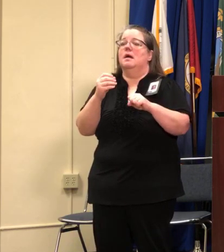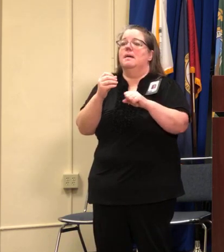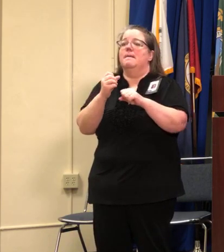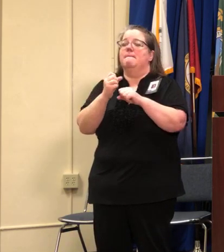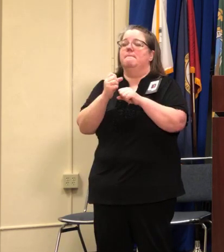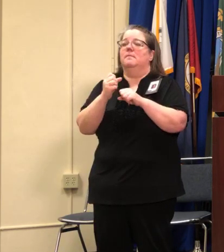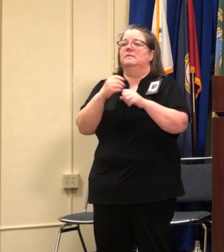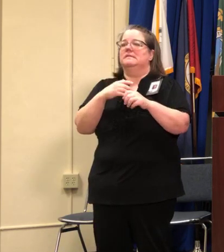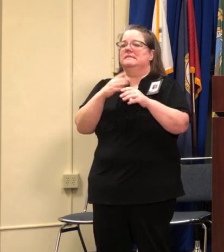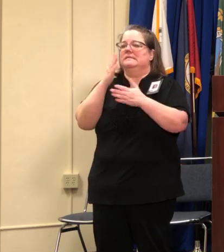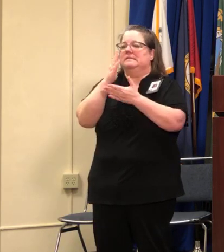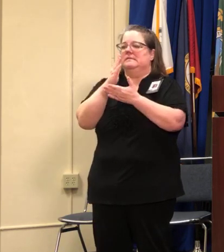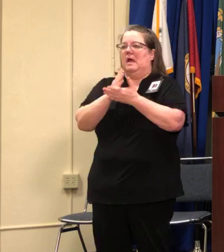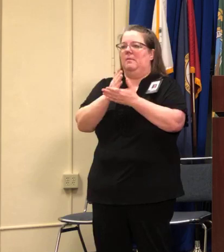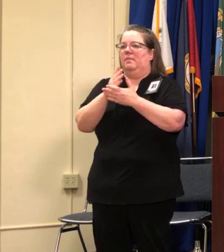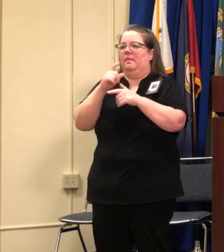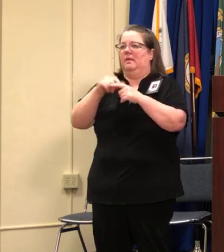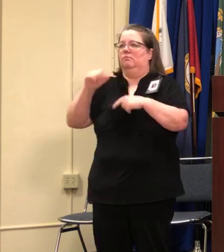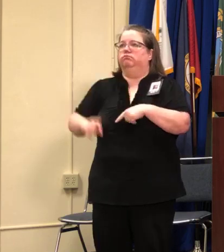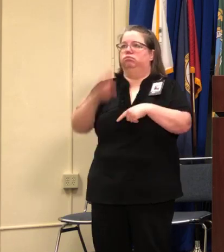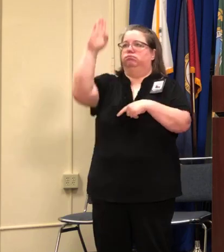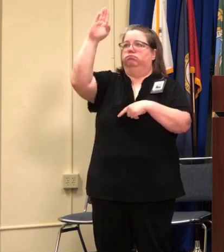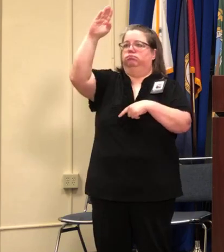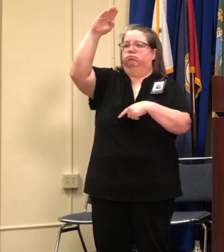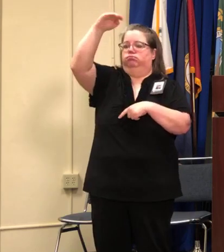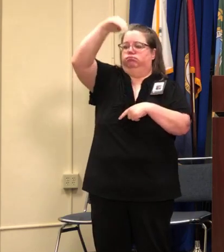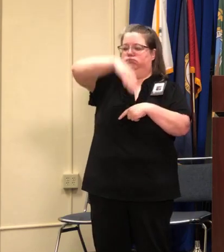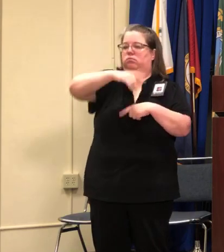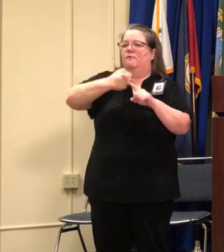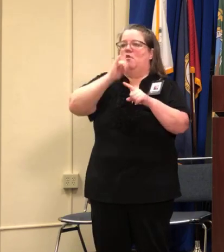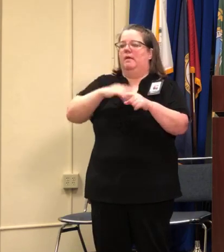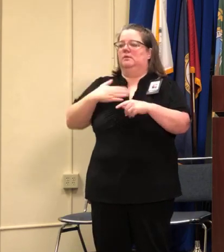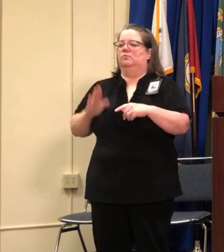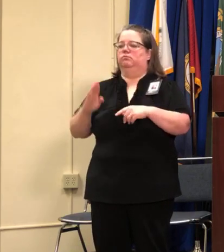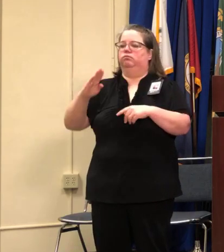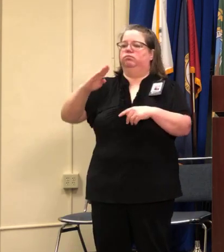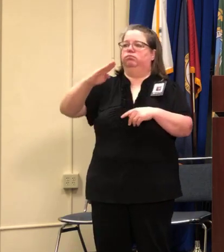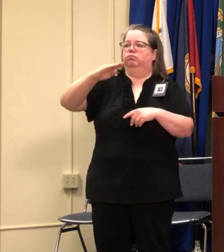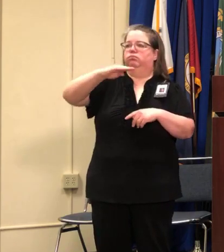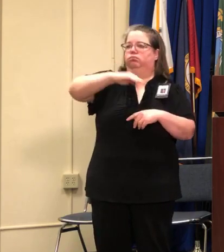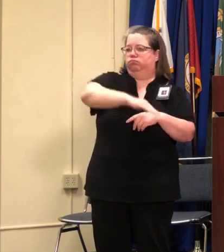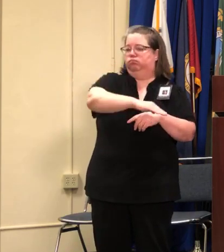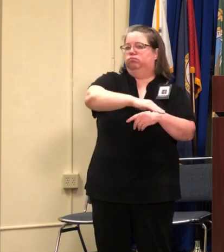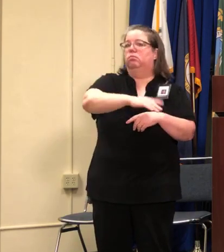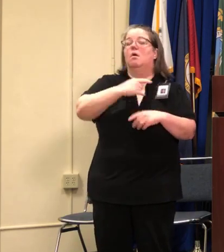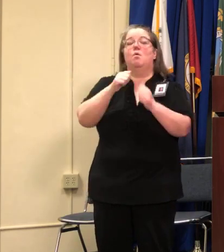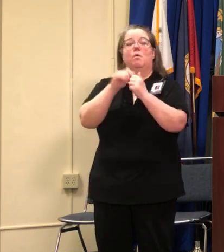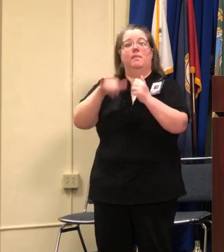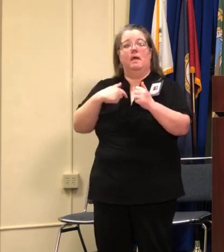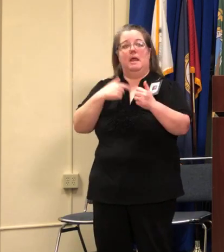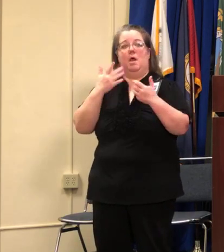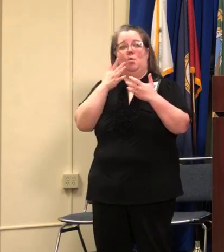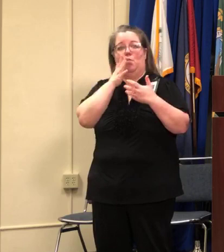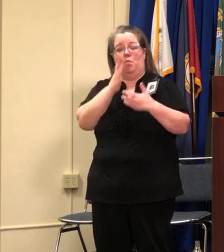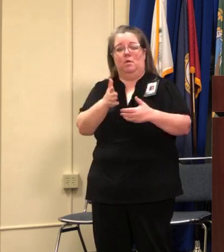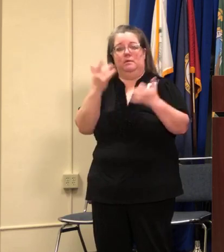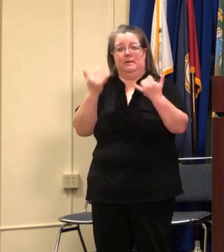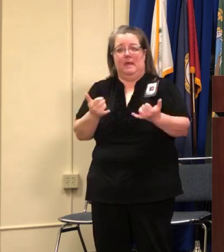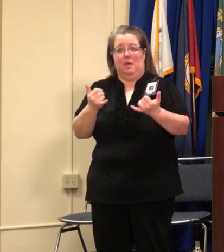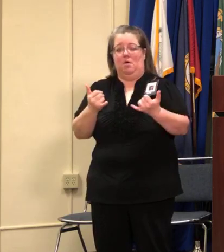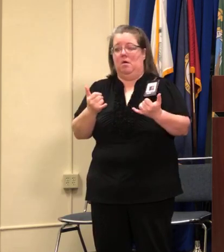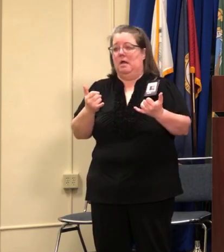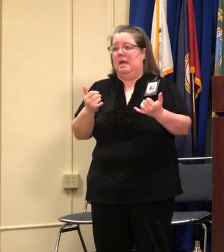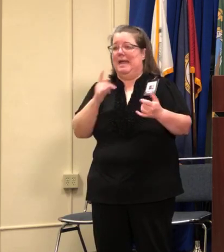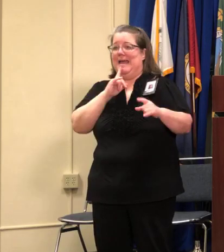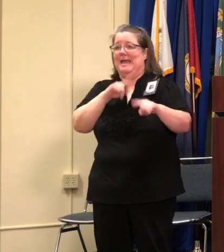spike that we are anticipating with the cases. With that, I will